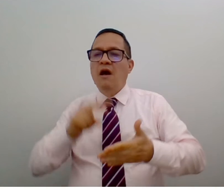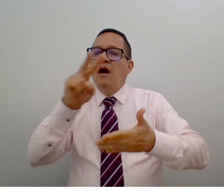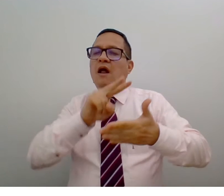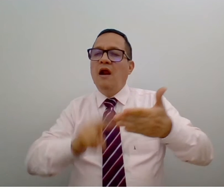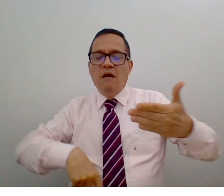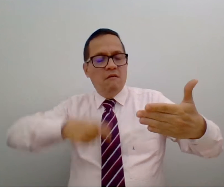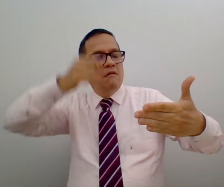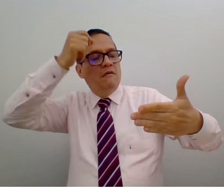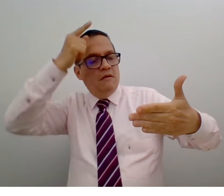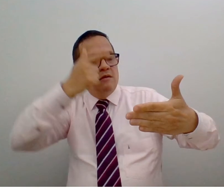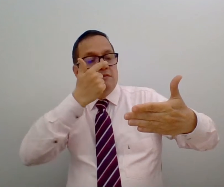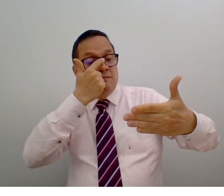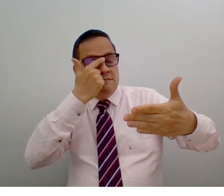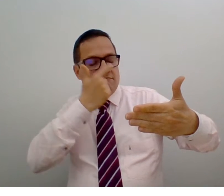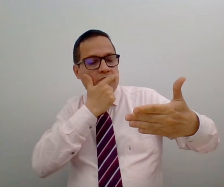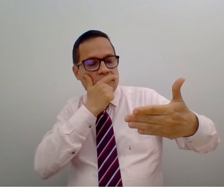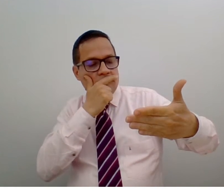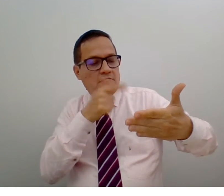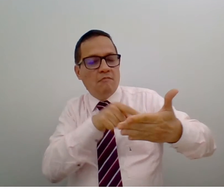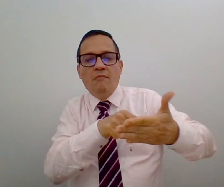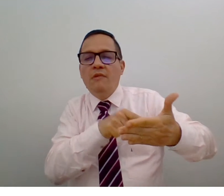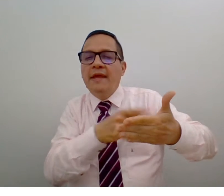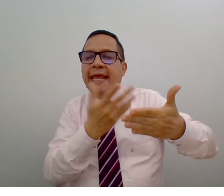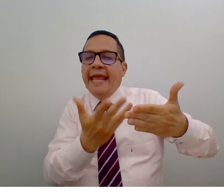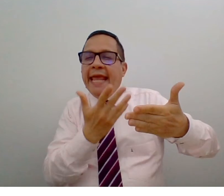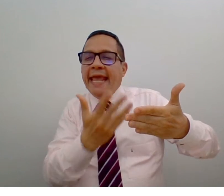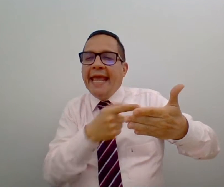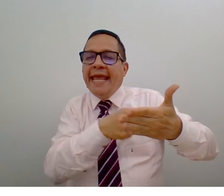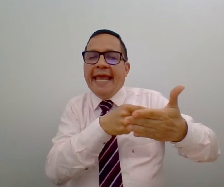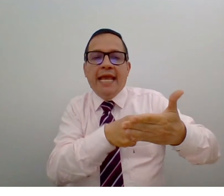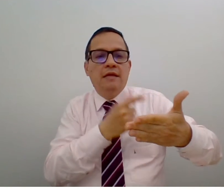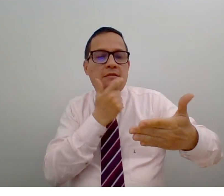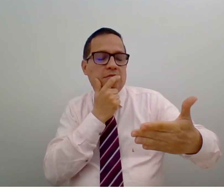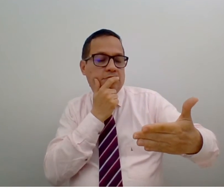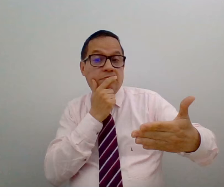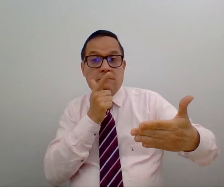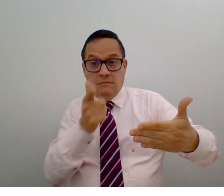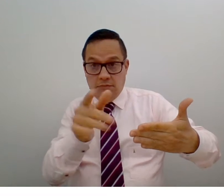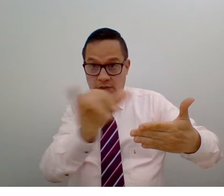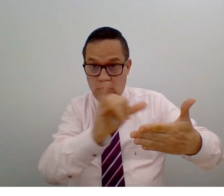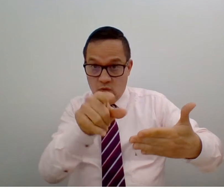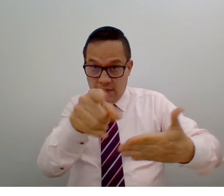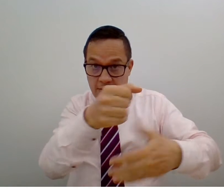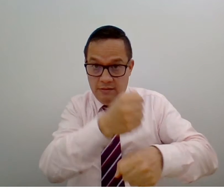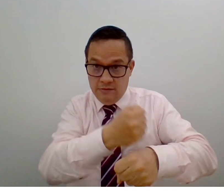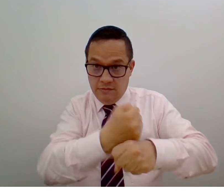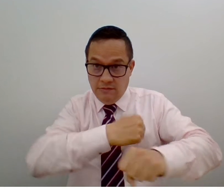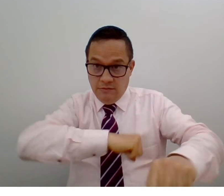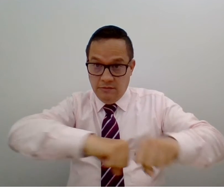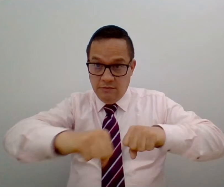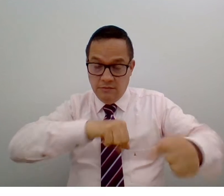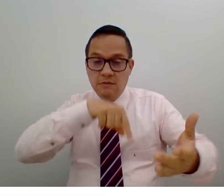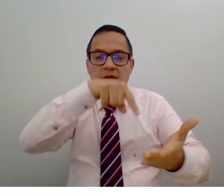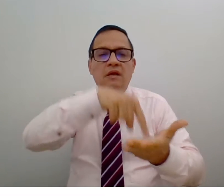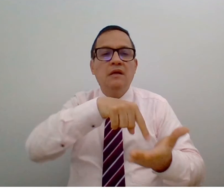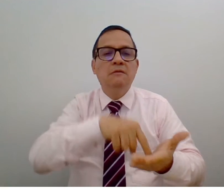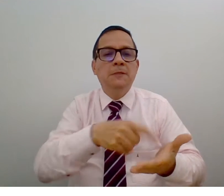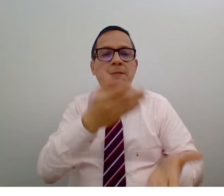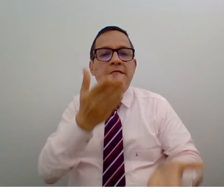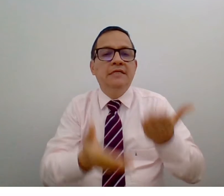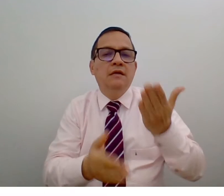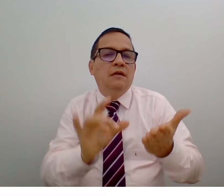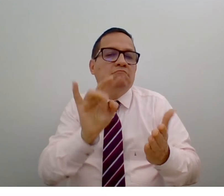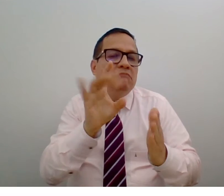easily comprehend the text. If your work is at this level, you can get between